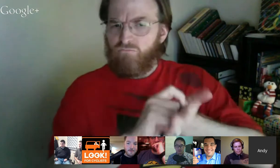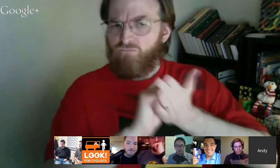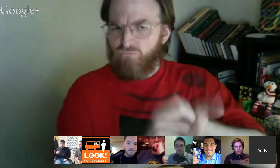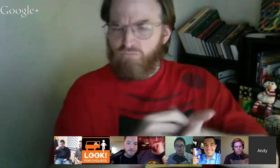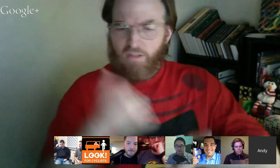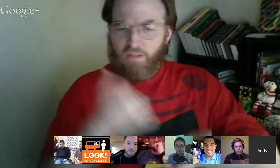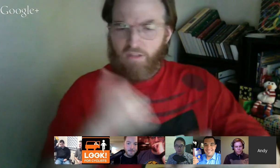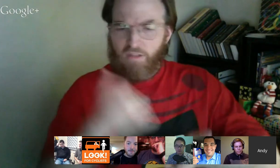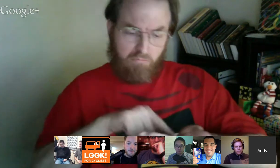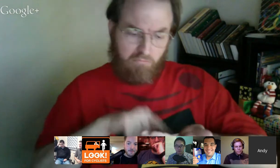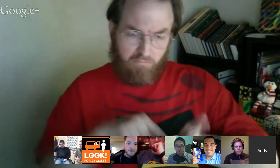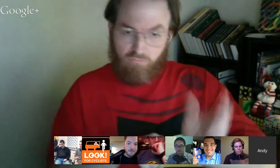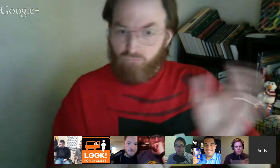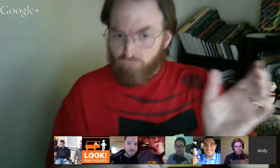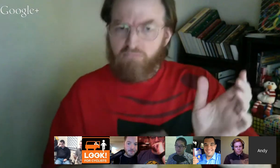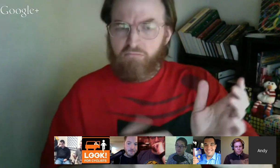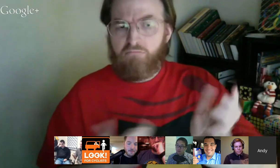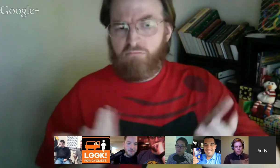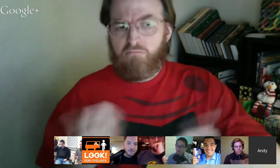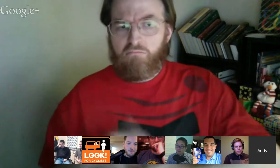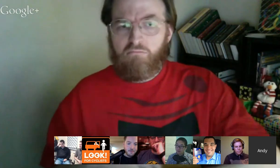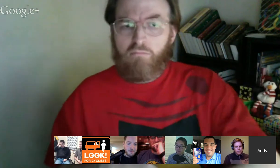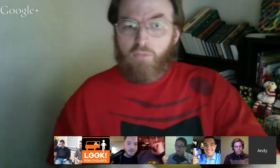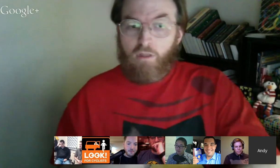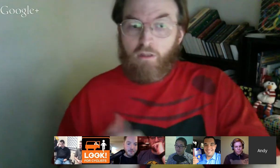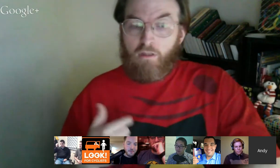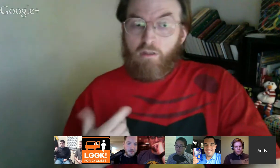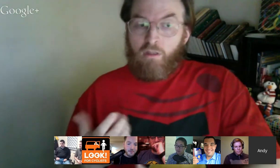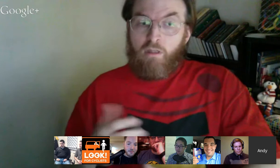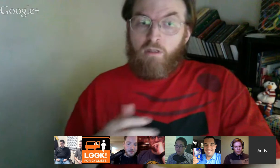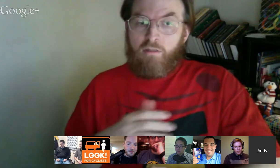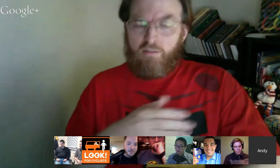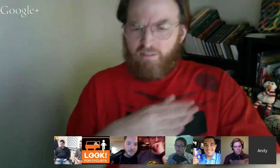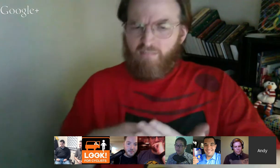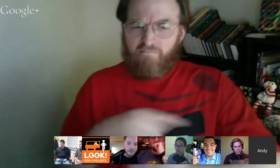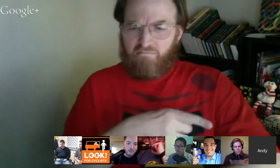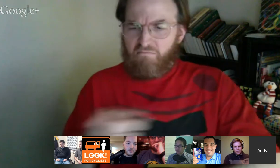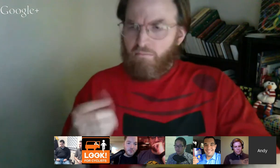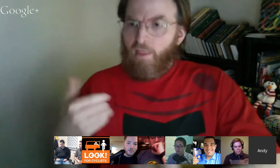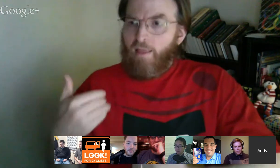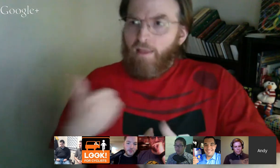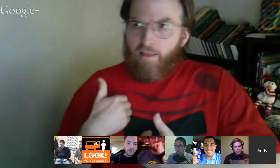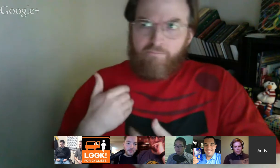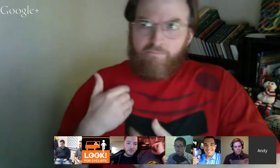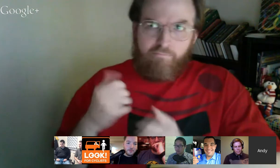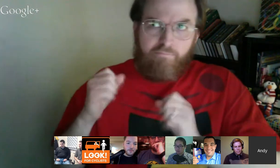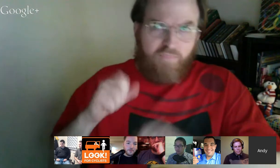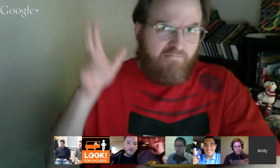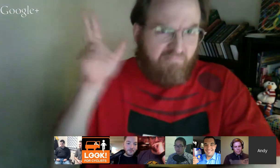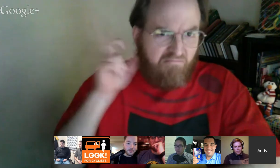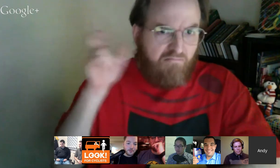folks, they just use pen and paper. That's just the easiest way to go in that situation.